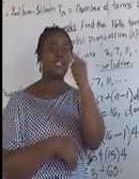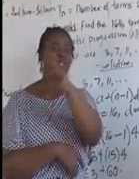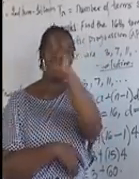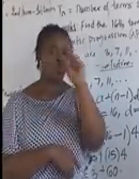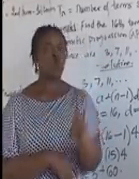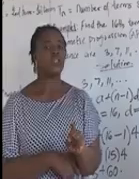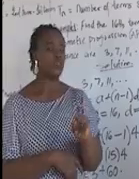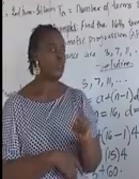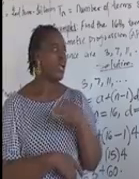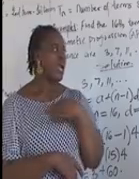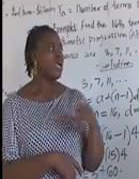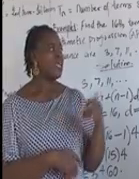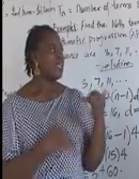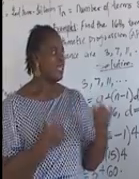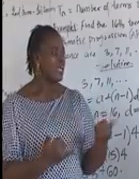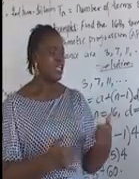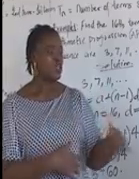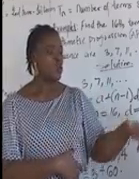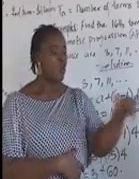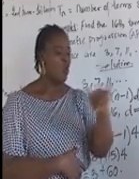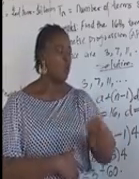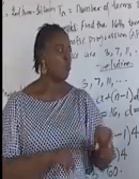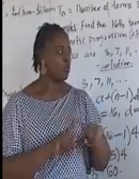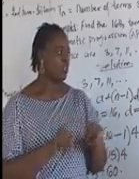And then the common difference, D,